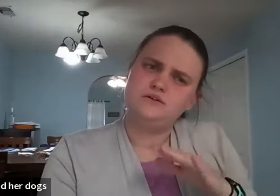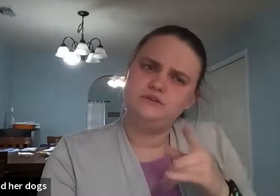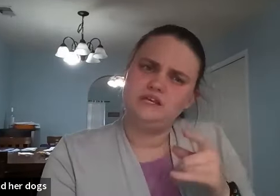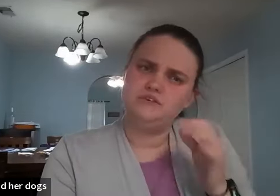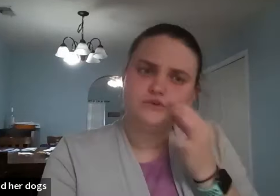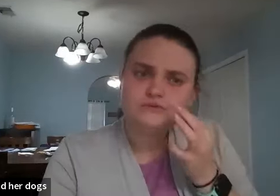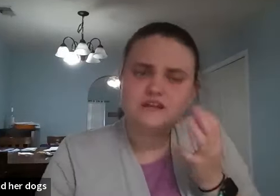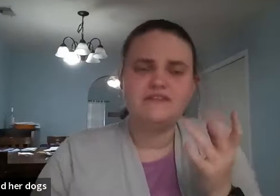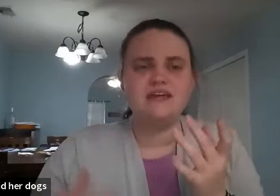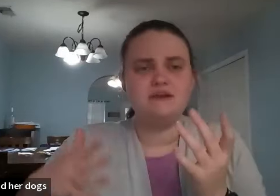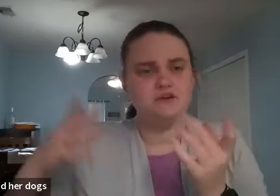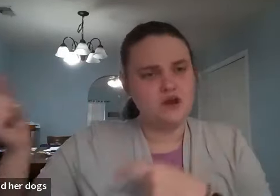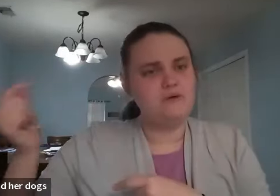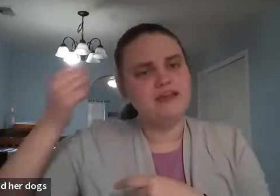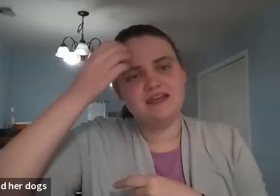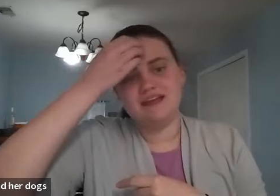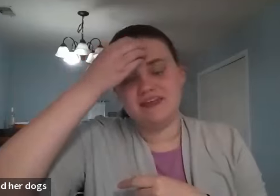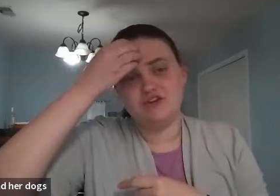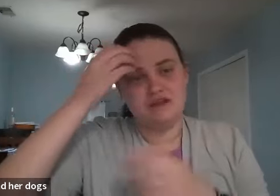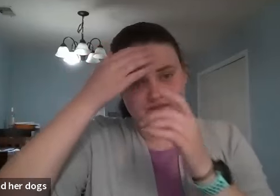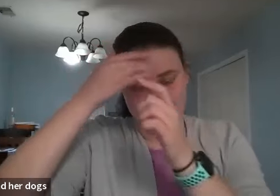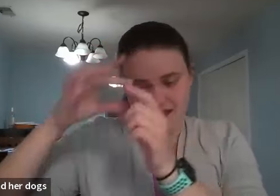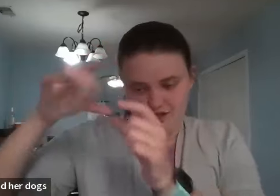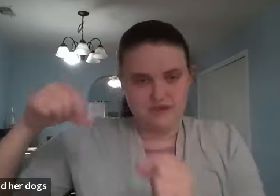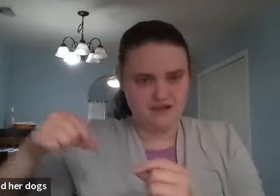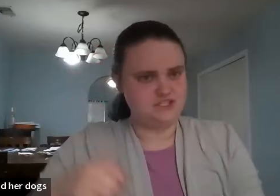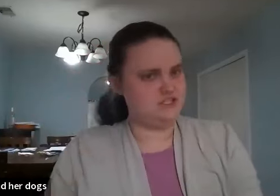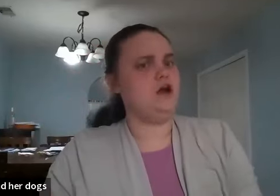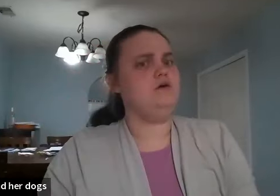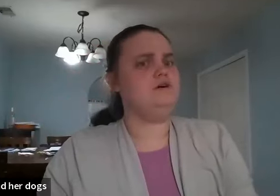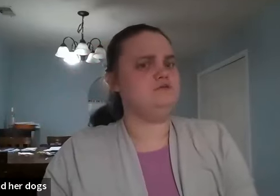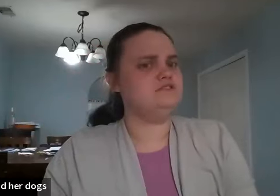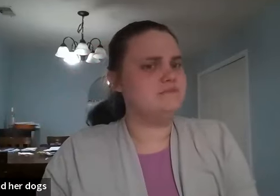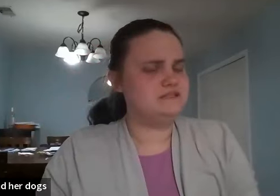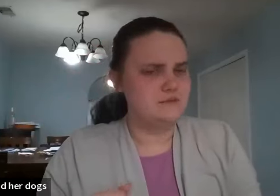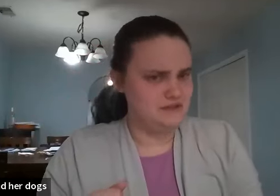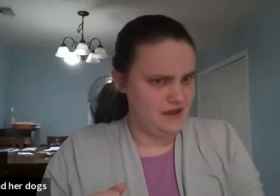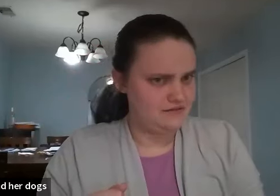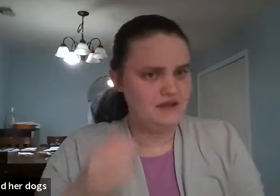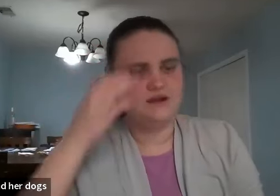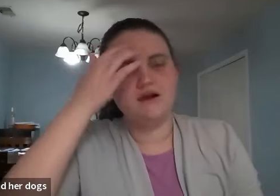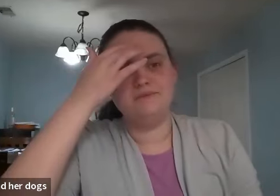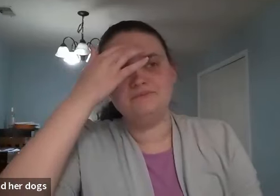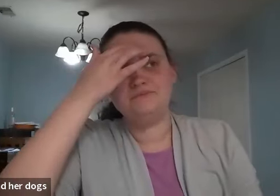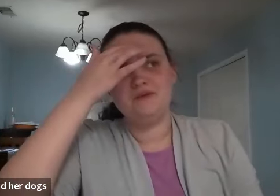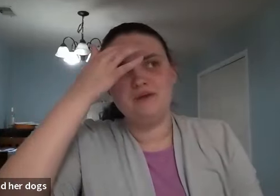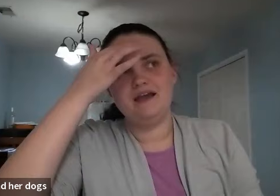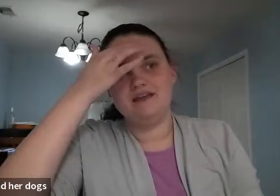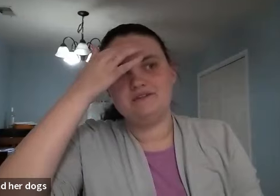you need fruit? And then they would go in and they'd get their ketchup packets. And she's like, oh no, that must not mean that. And we had, and it was kind